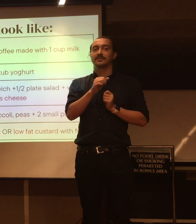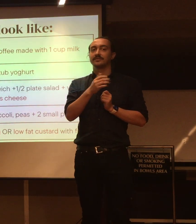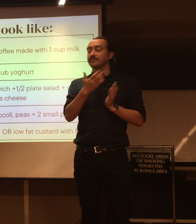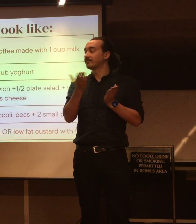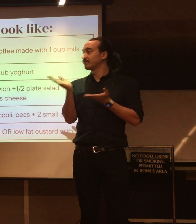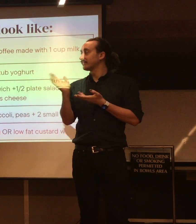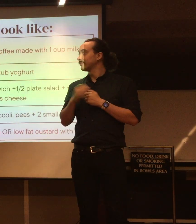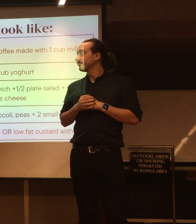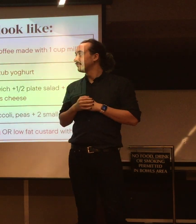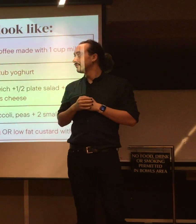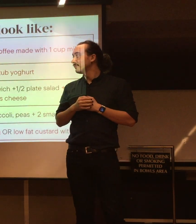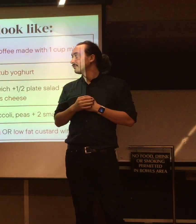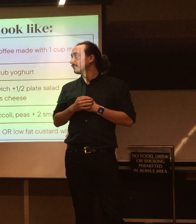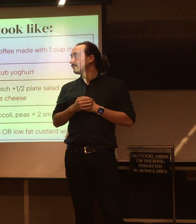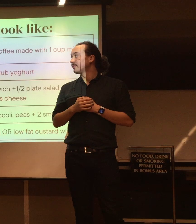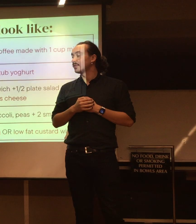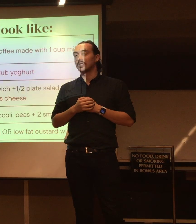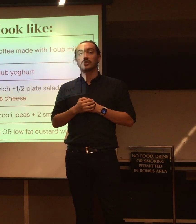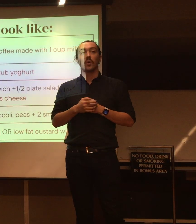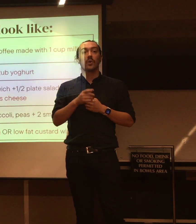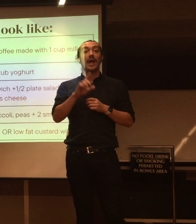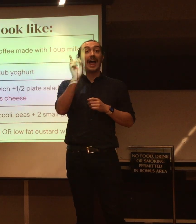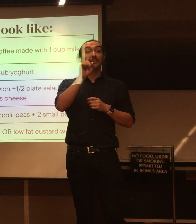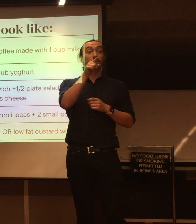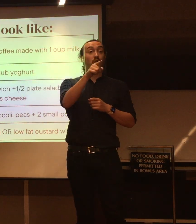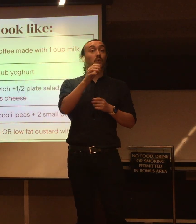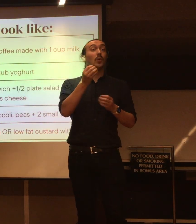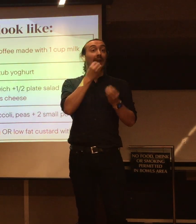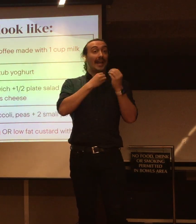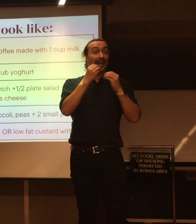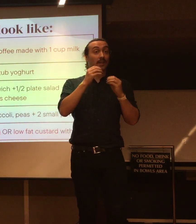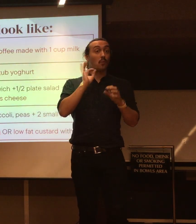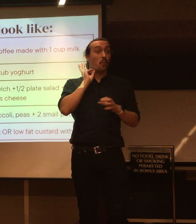what? So you're currently eating white bread?